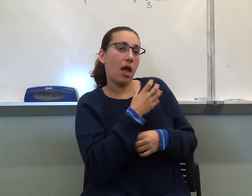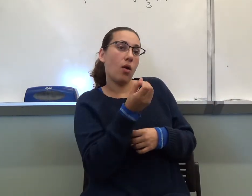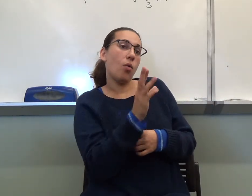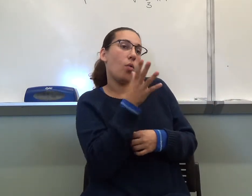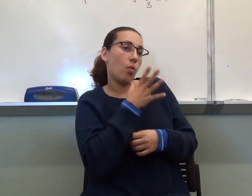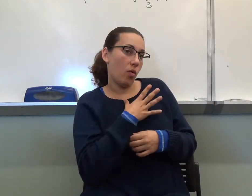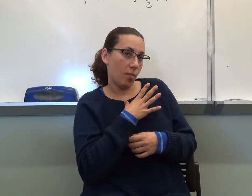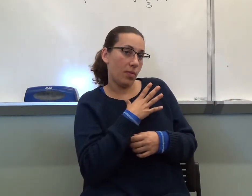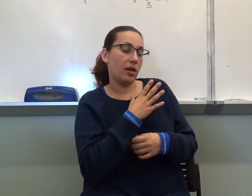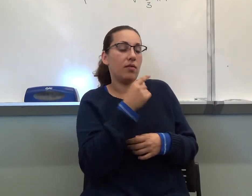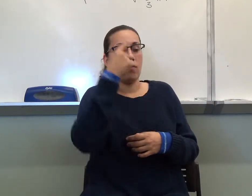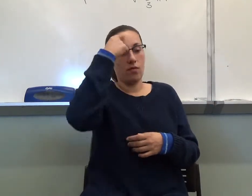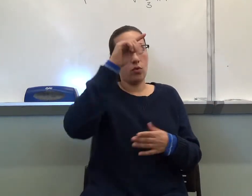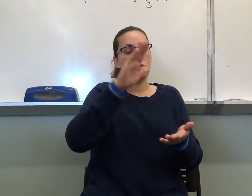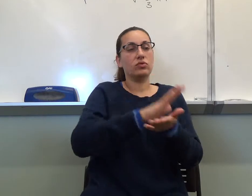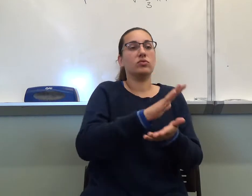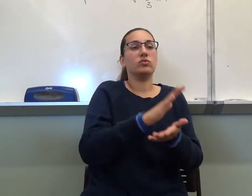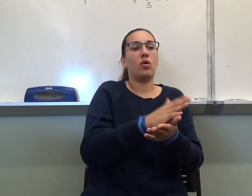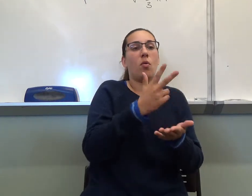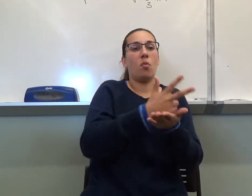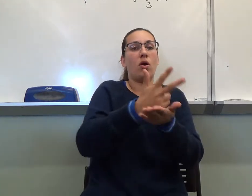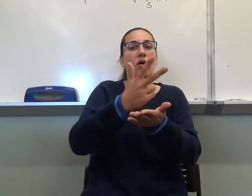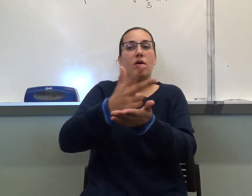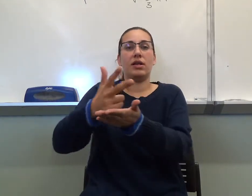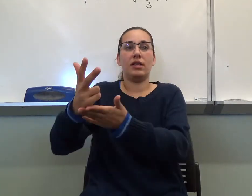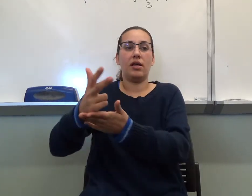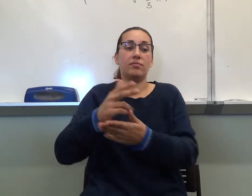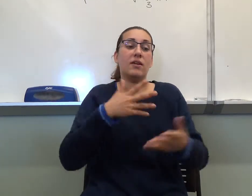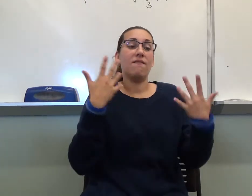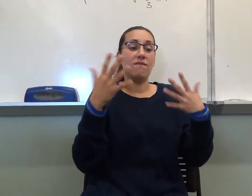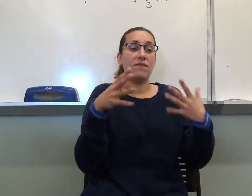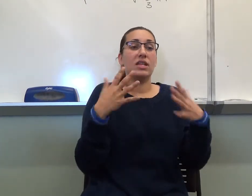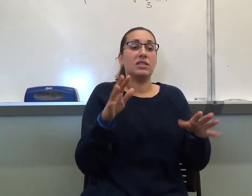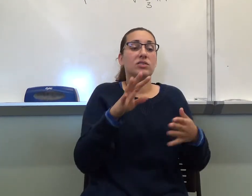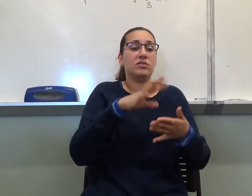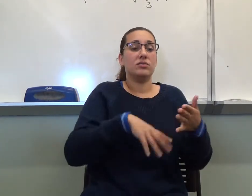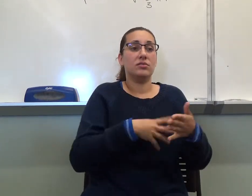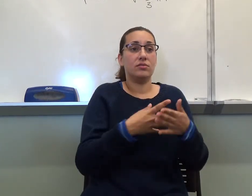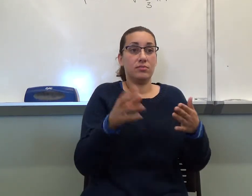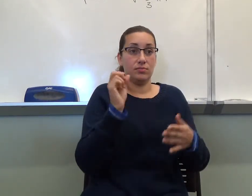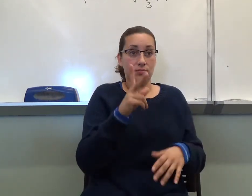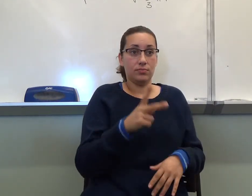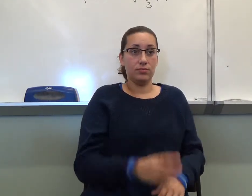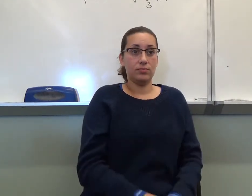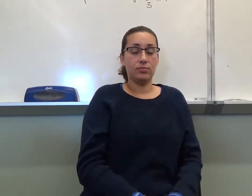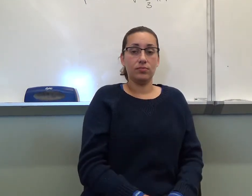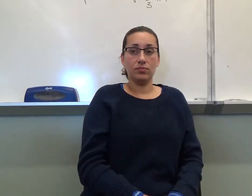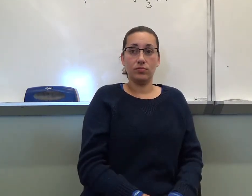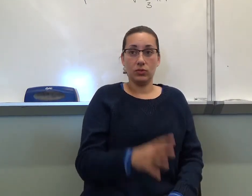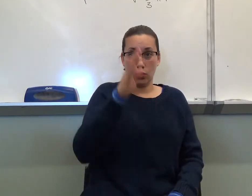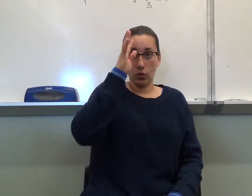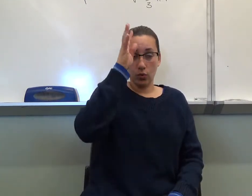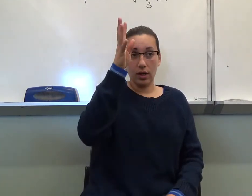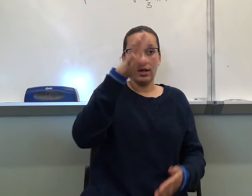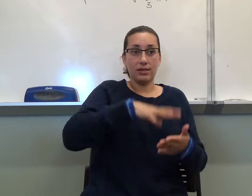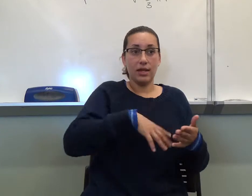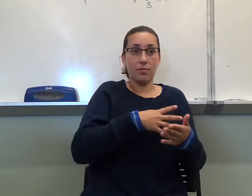Complete the table. Now, first of all, you'll notice that what they do is construct a table that's much smaller than the hurricane